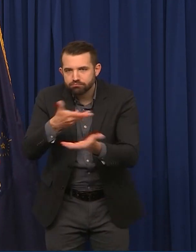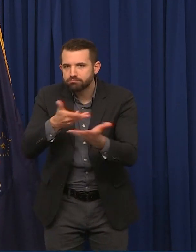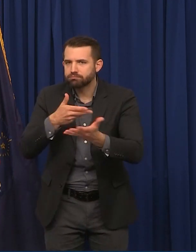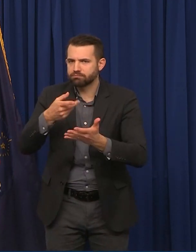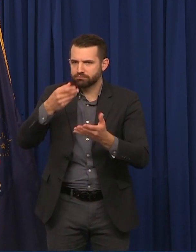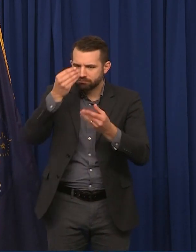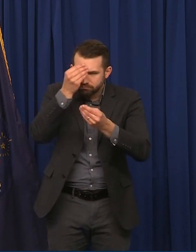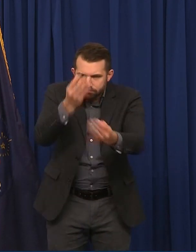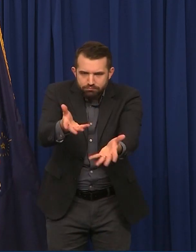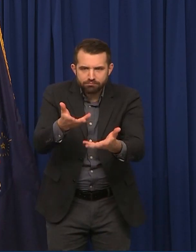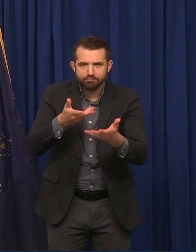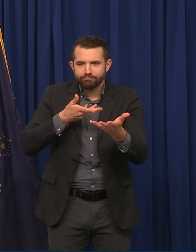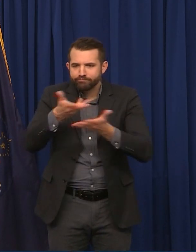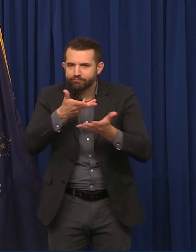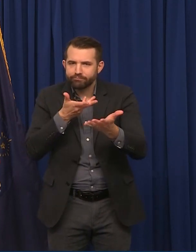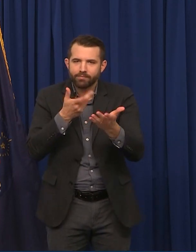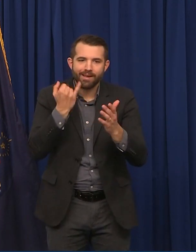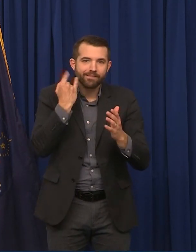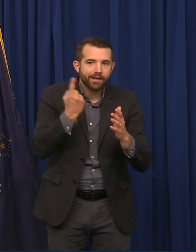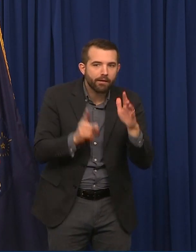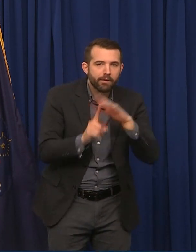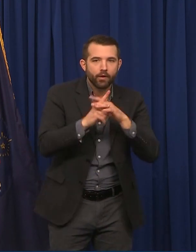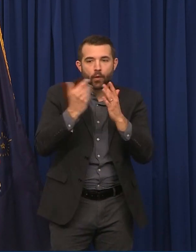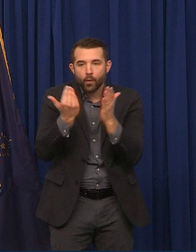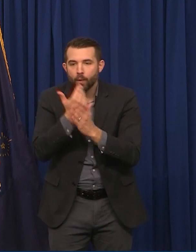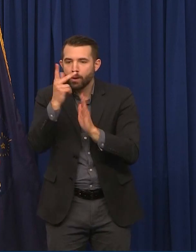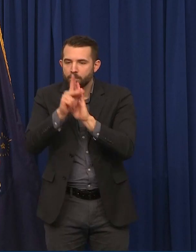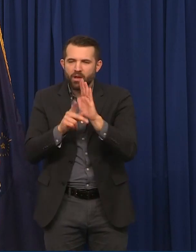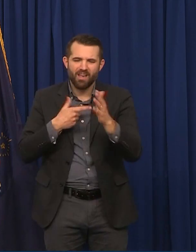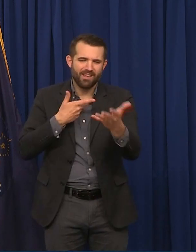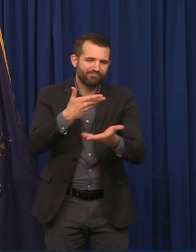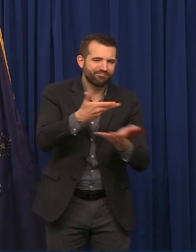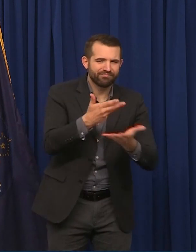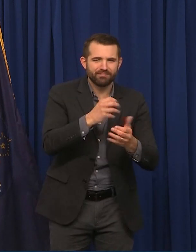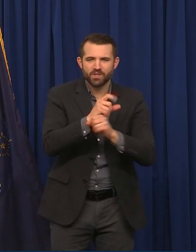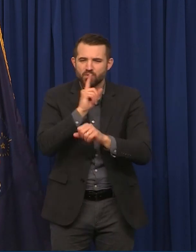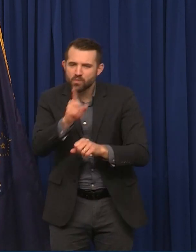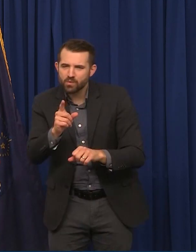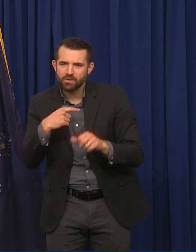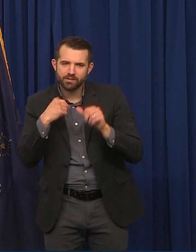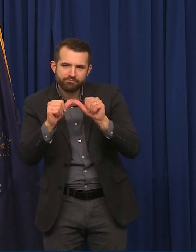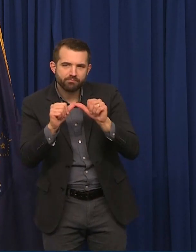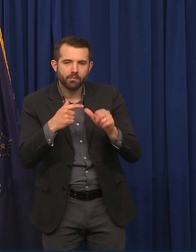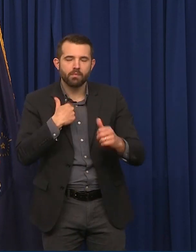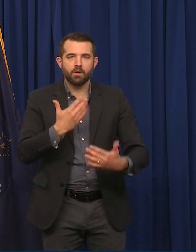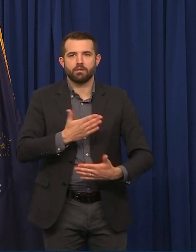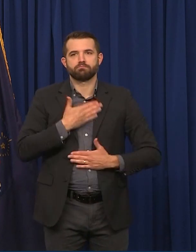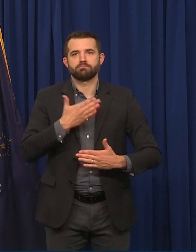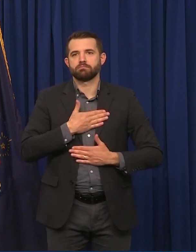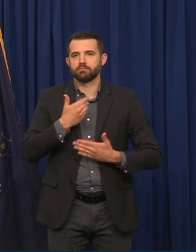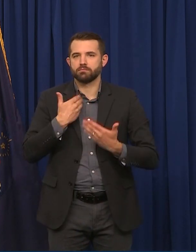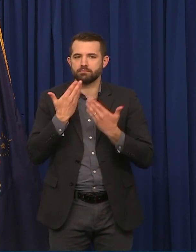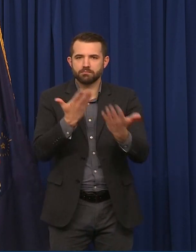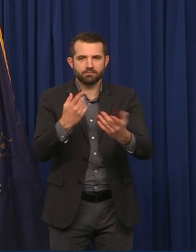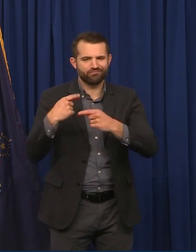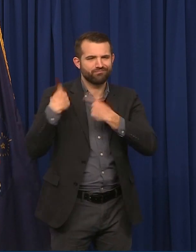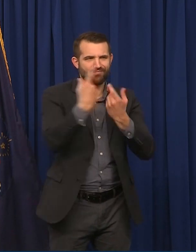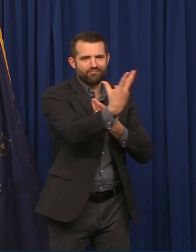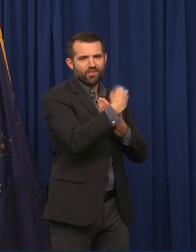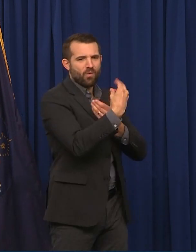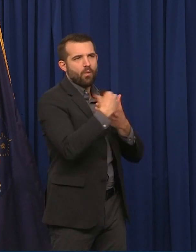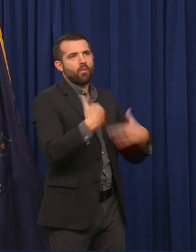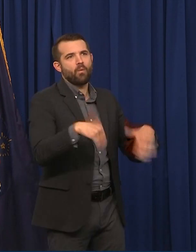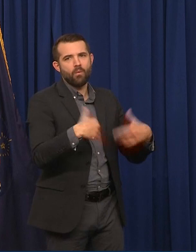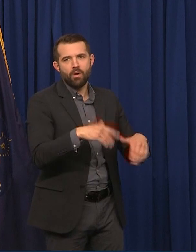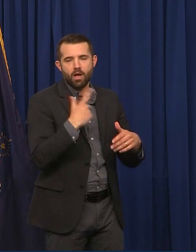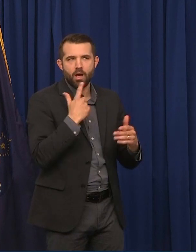policies. So we are really delighted that we've involved them, and they've been wanting to be involved since the